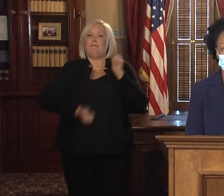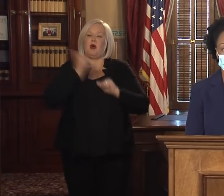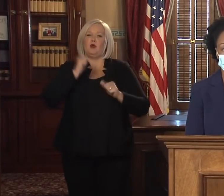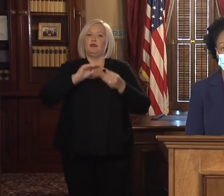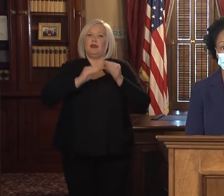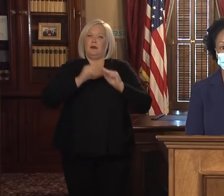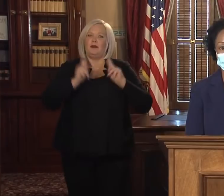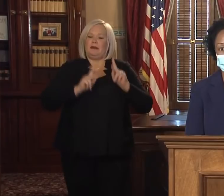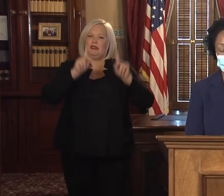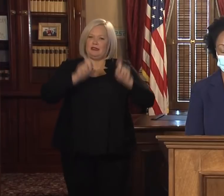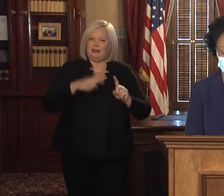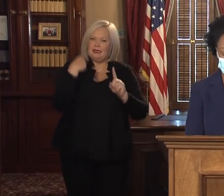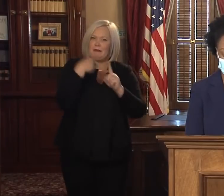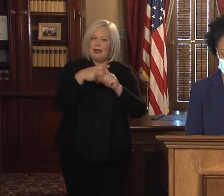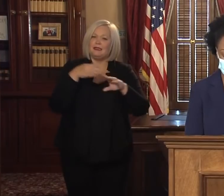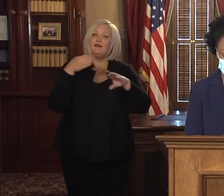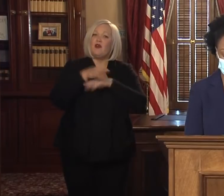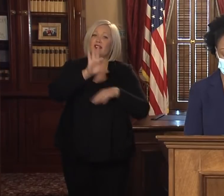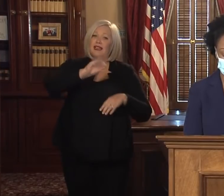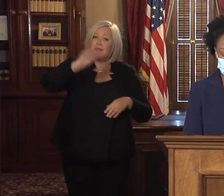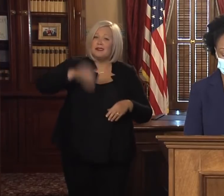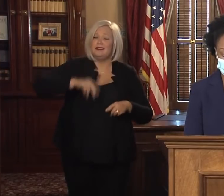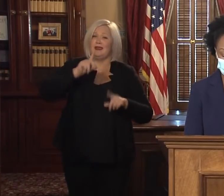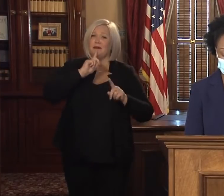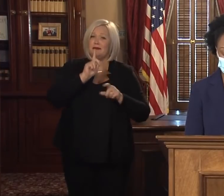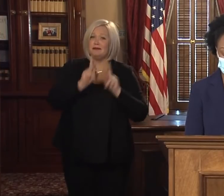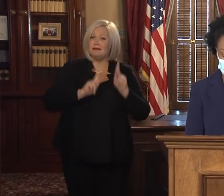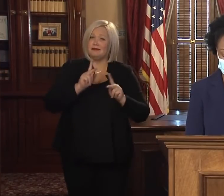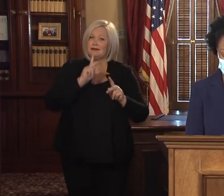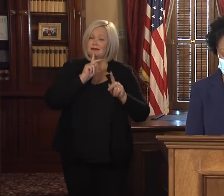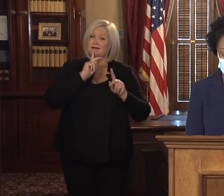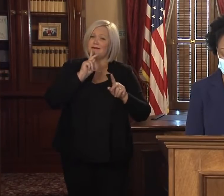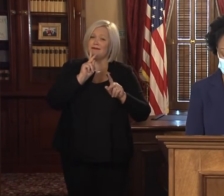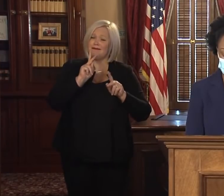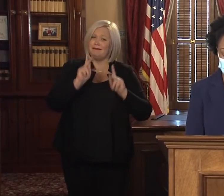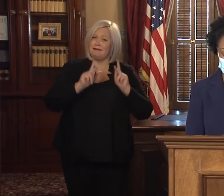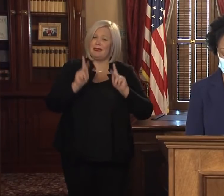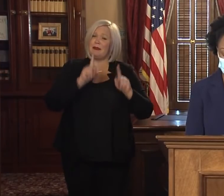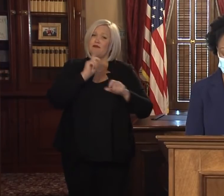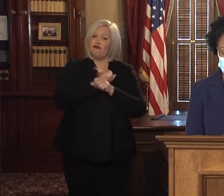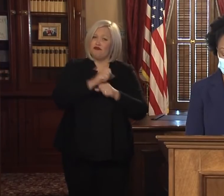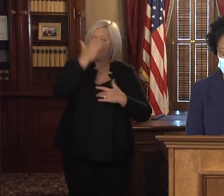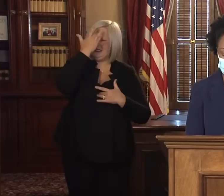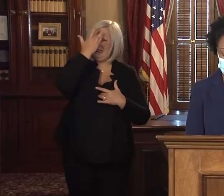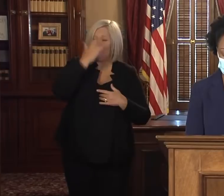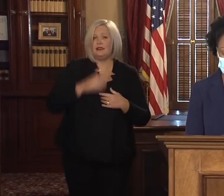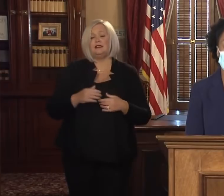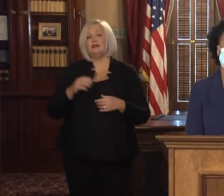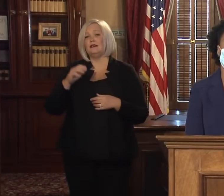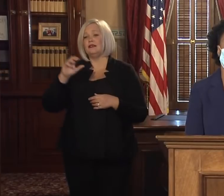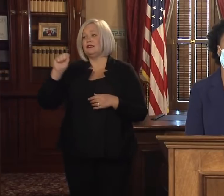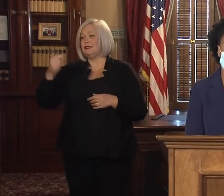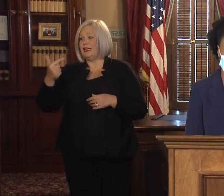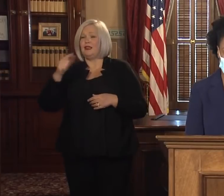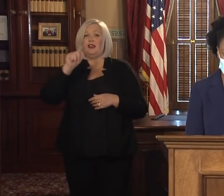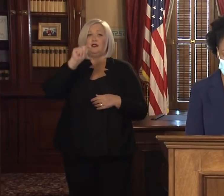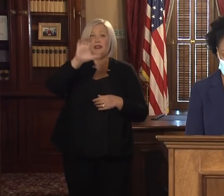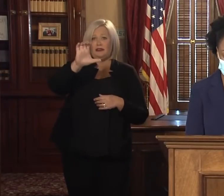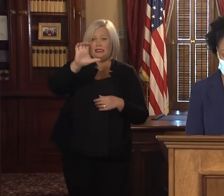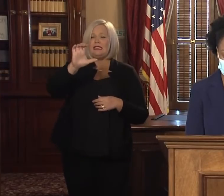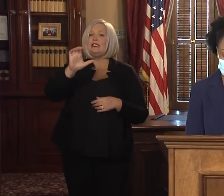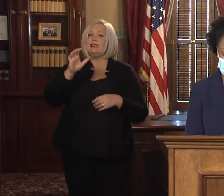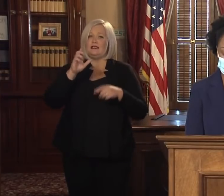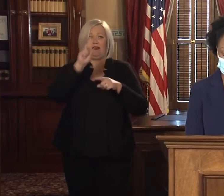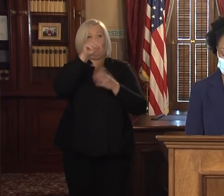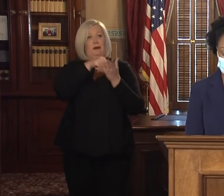rate in the state at over 9%. The Detroit, Saginaw, Lansing, and Traverse City regions all have over 200 cases